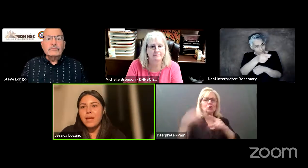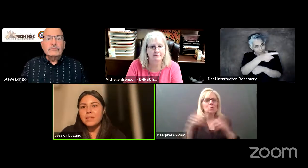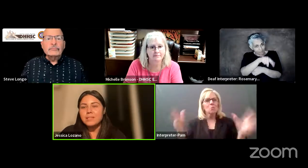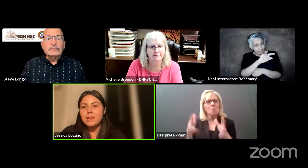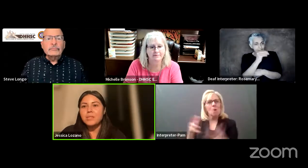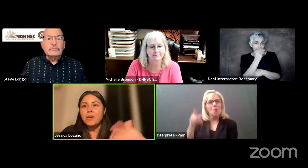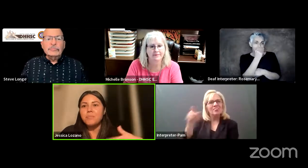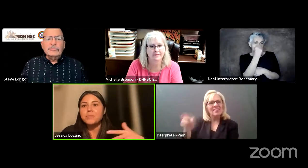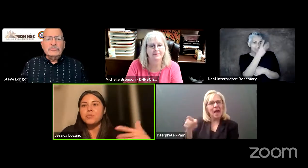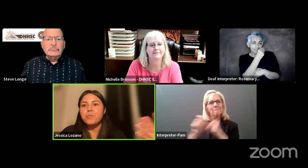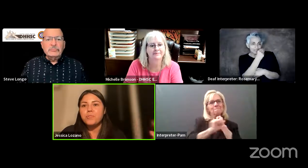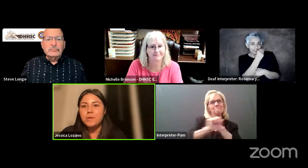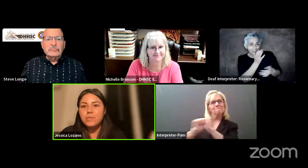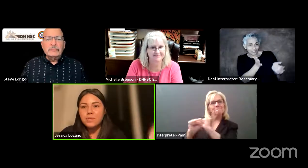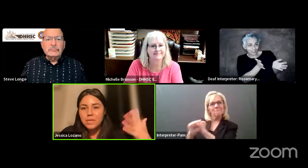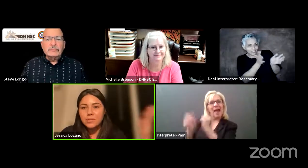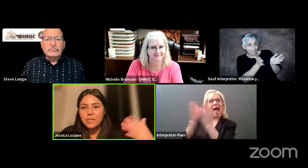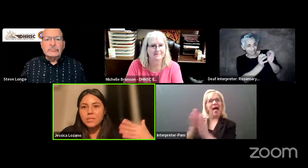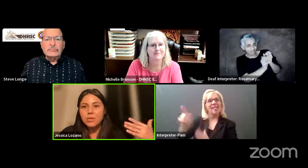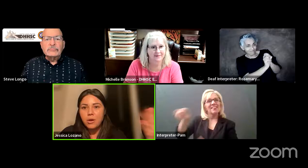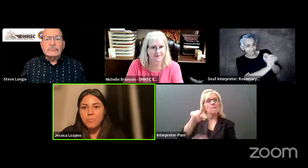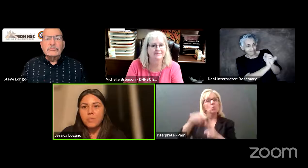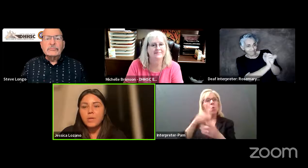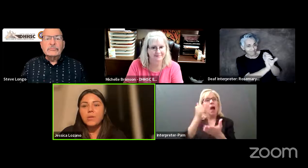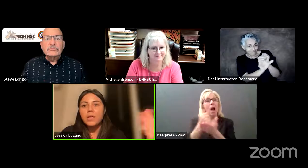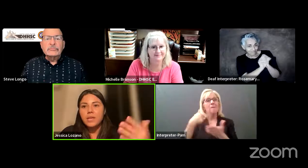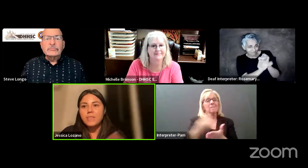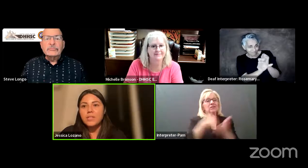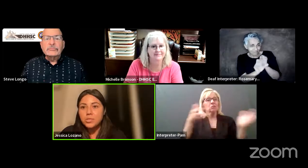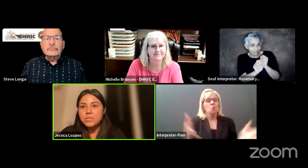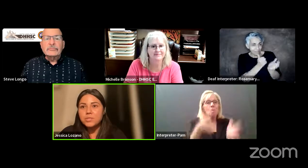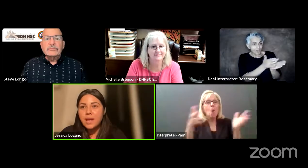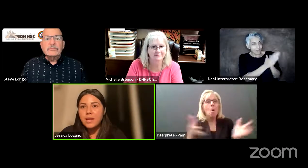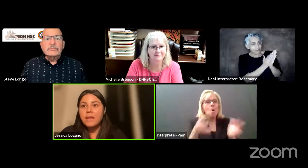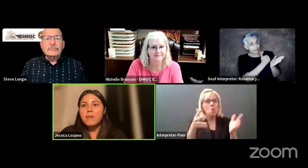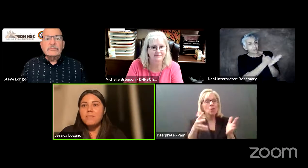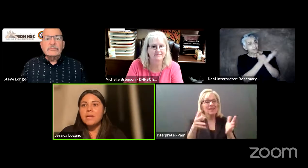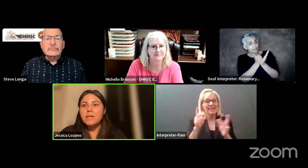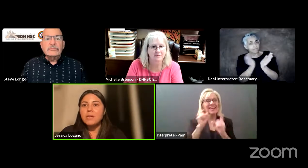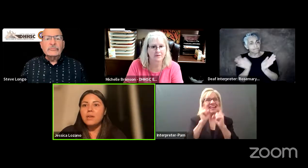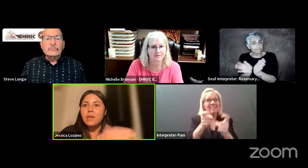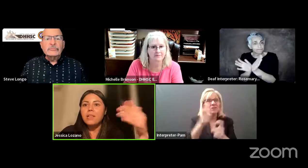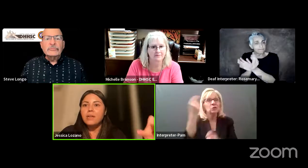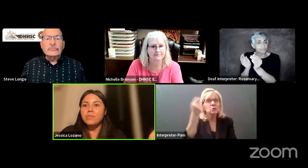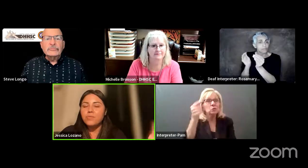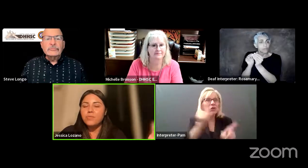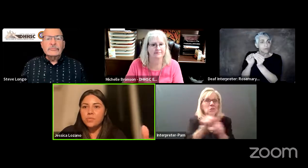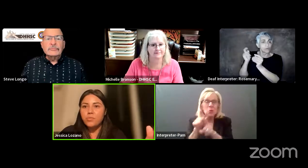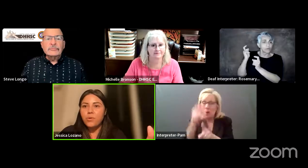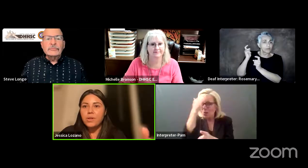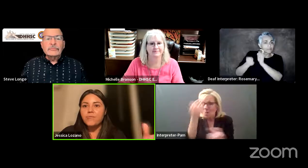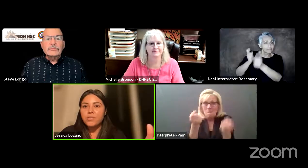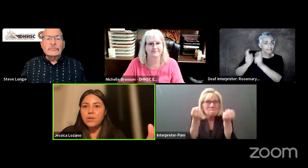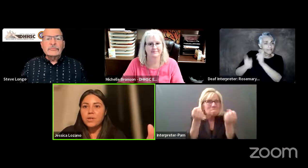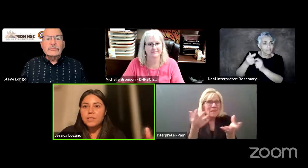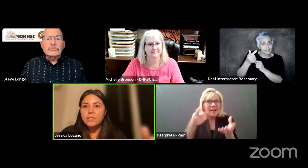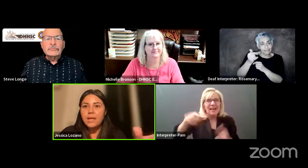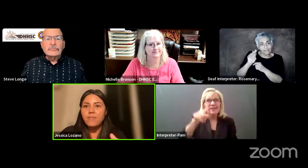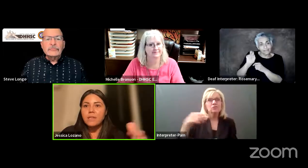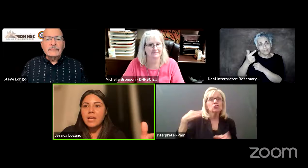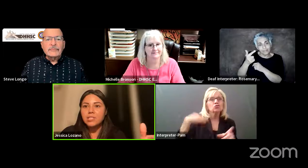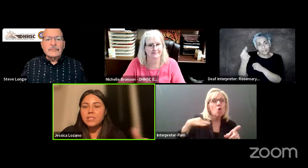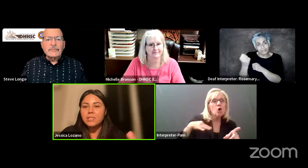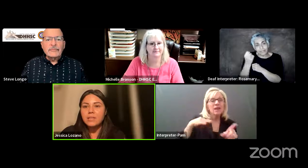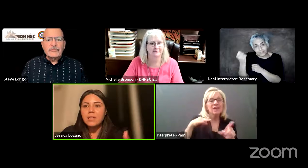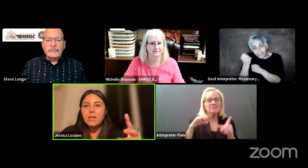maybe we can ask them to help us to promote Delta, to help promote Giving Tuesday, because I know a lot of those sorority fraternities,